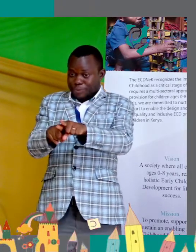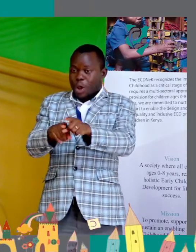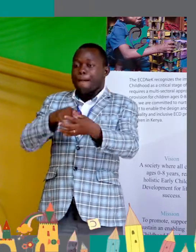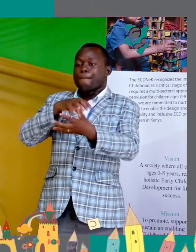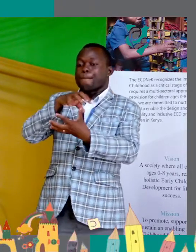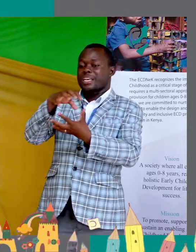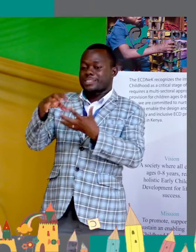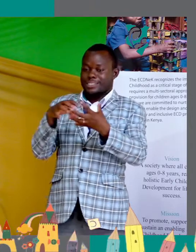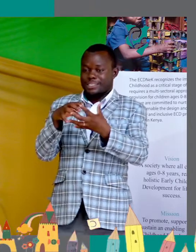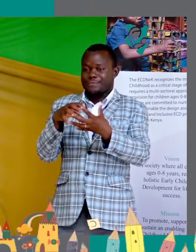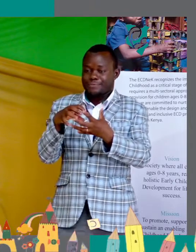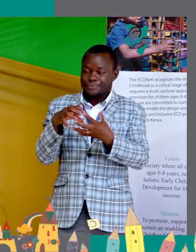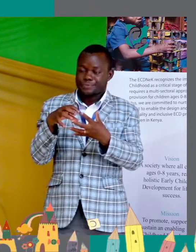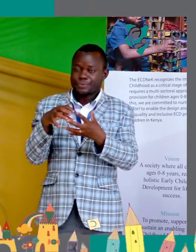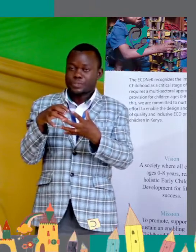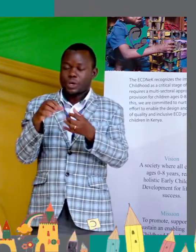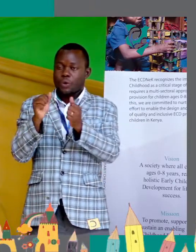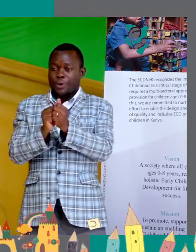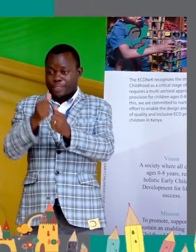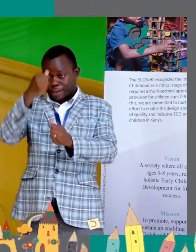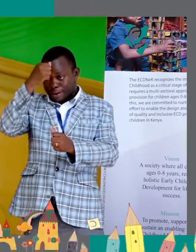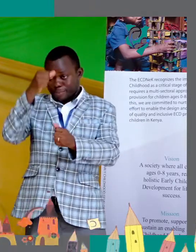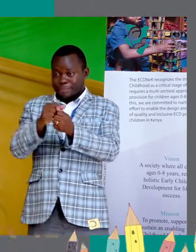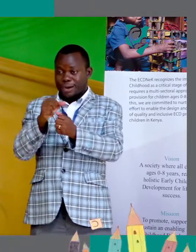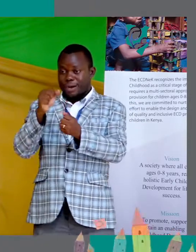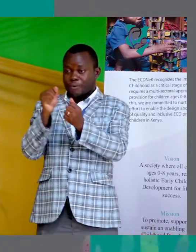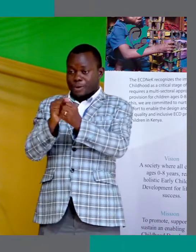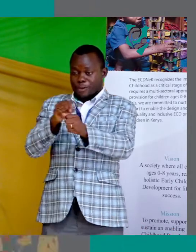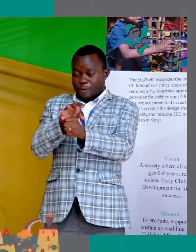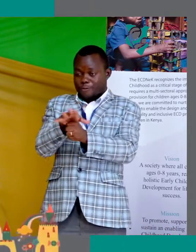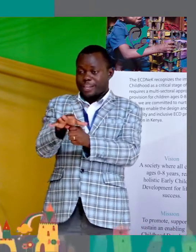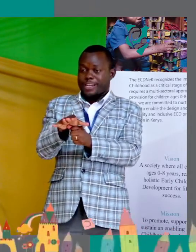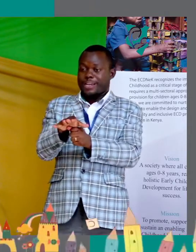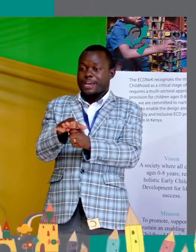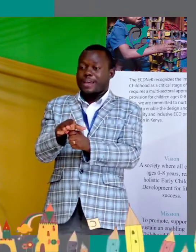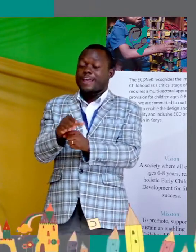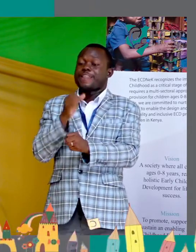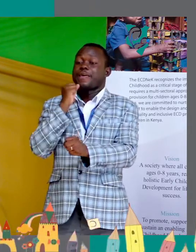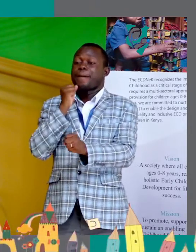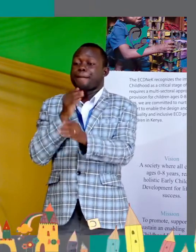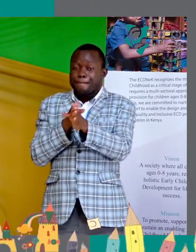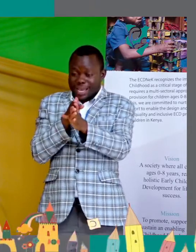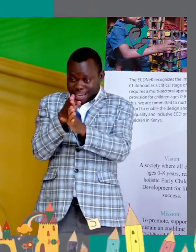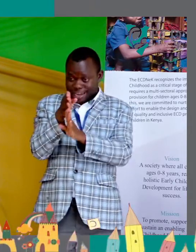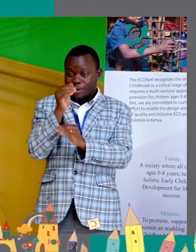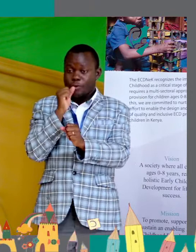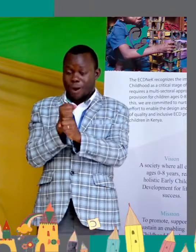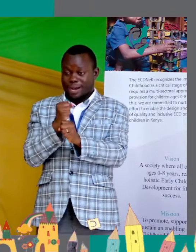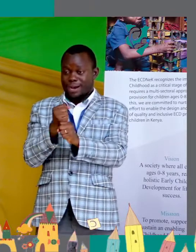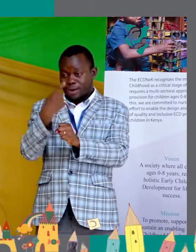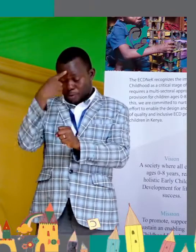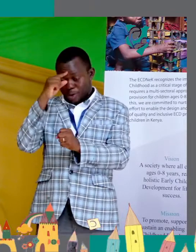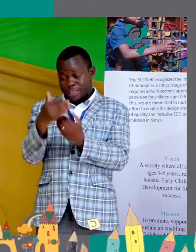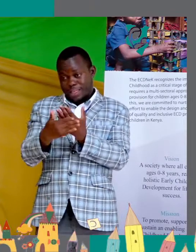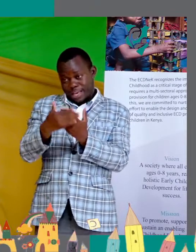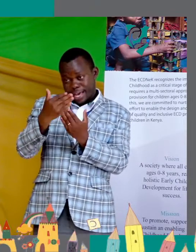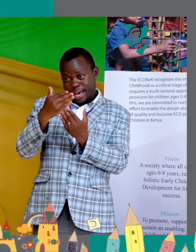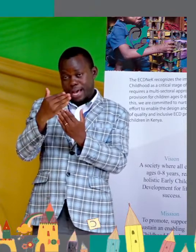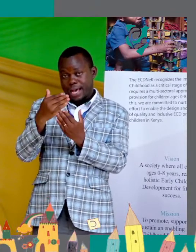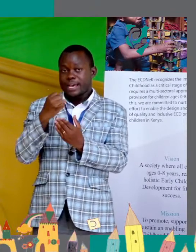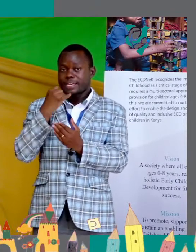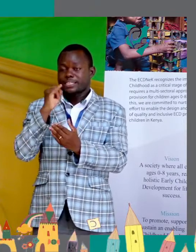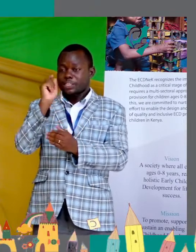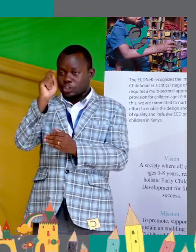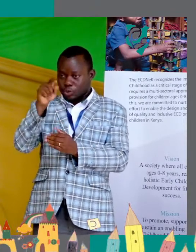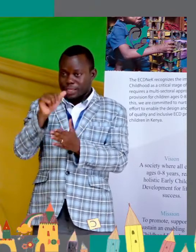that, because with COVID, the main task of CHVs, and I think for all healthcare workers, shifted from delivery